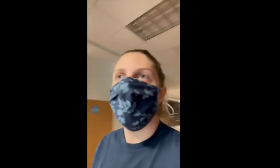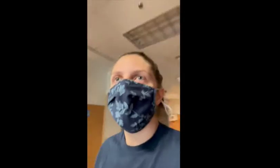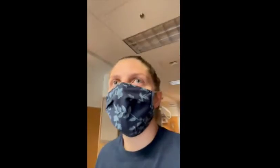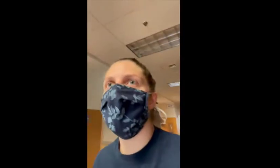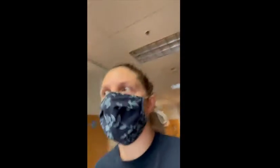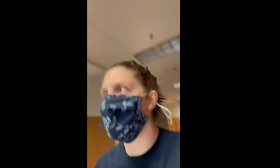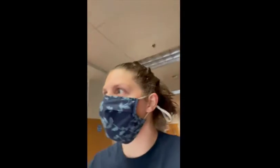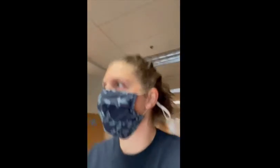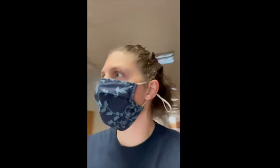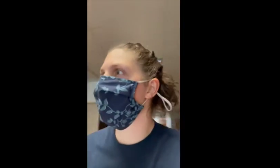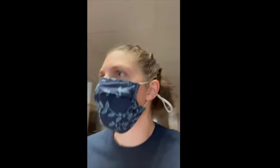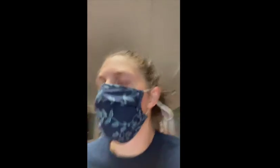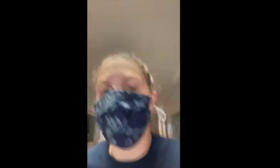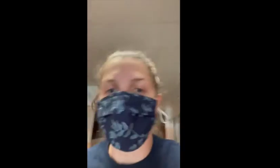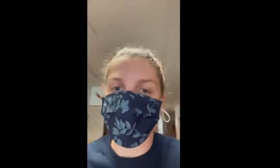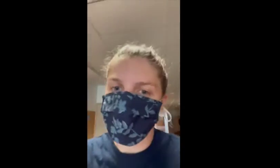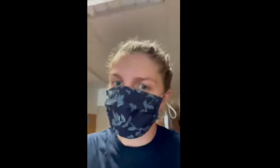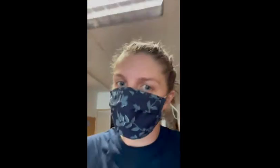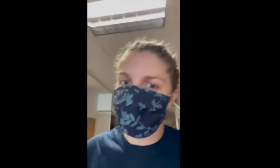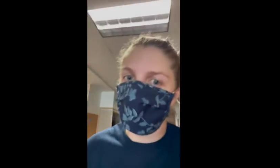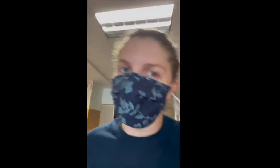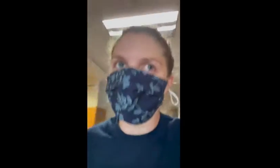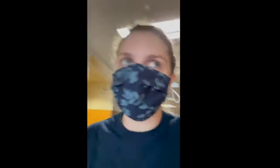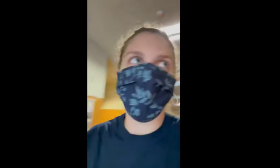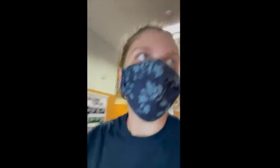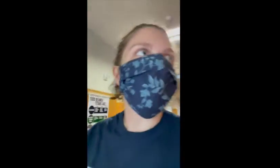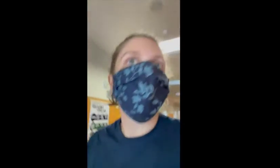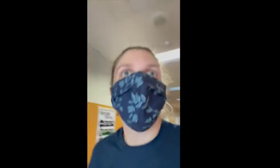All right. Again, sorry for the noise, guys.